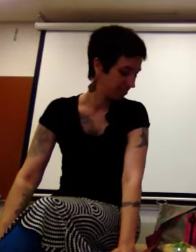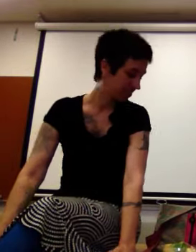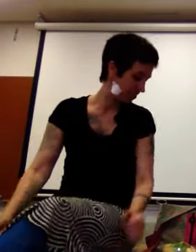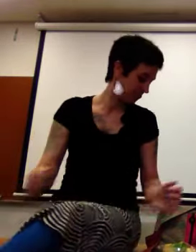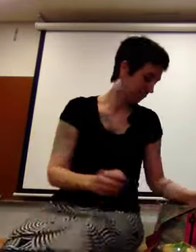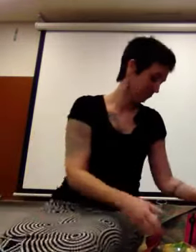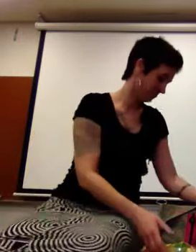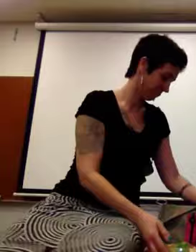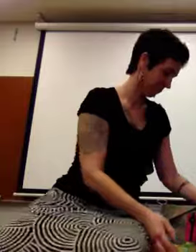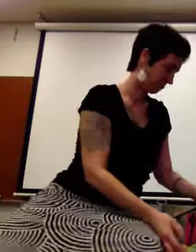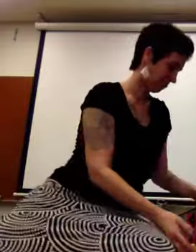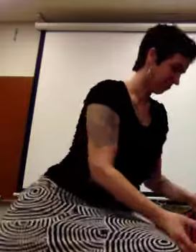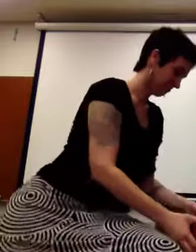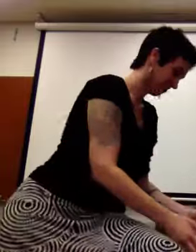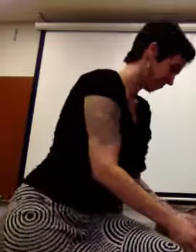Okay.